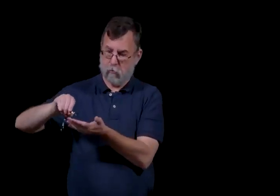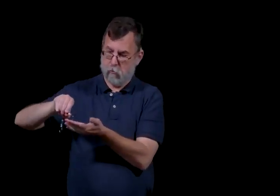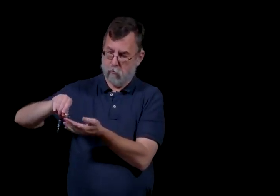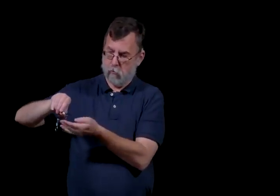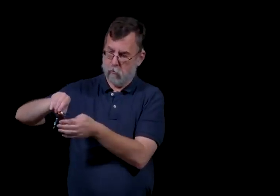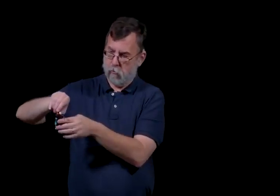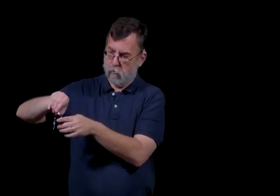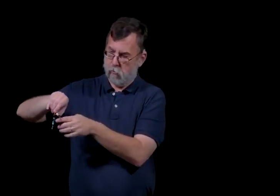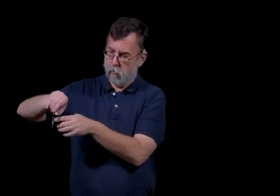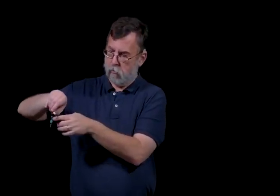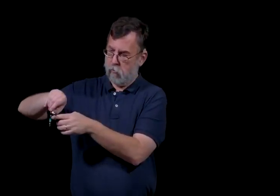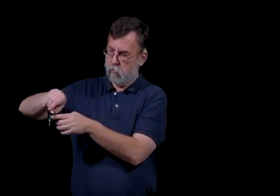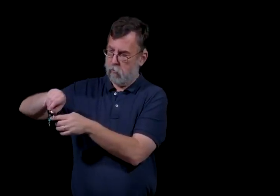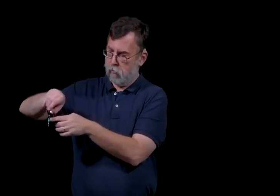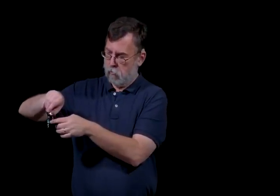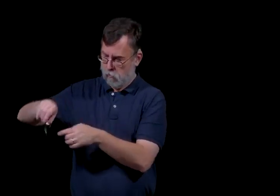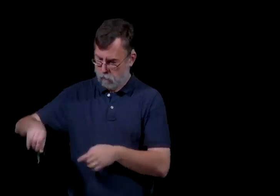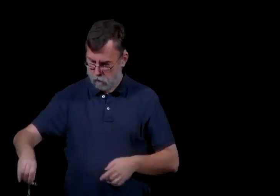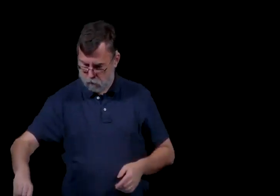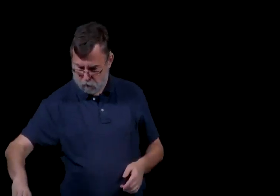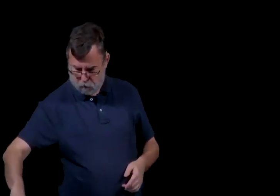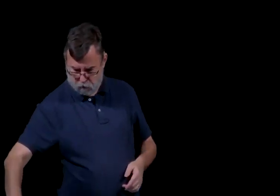And there's a cross attached at the end.